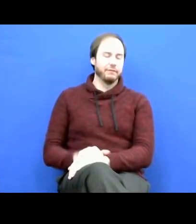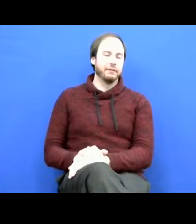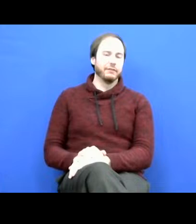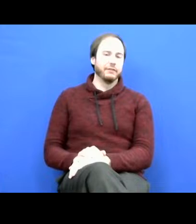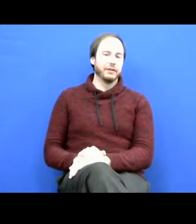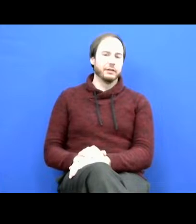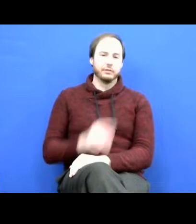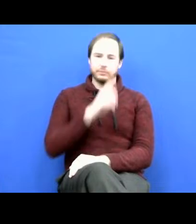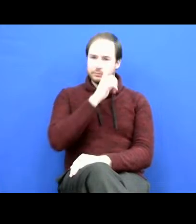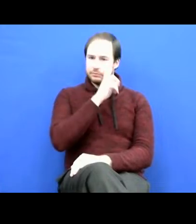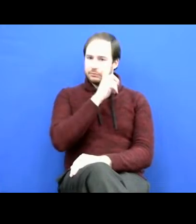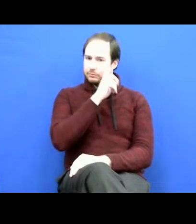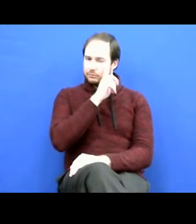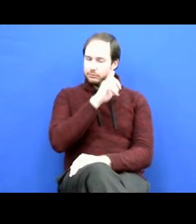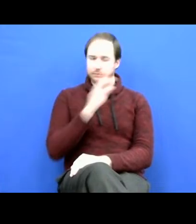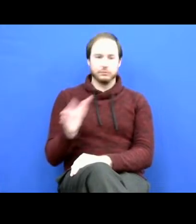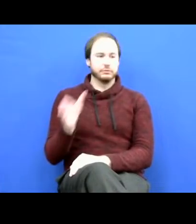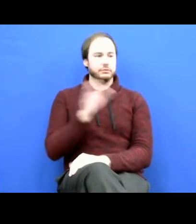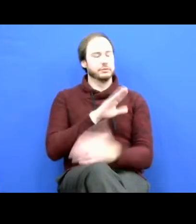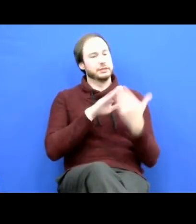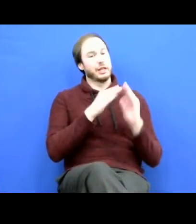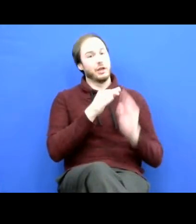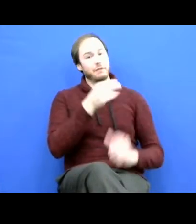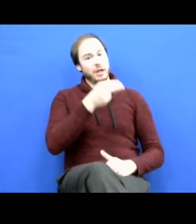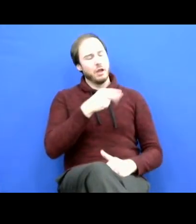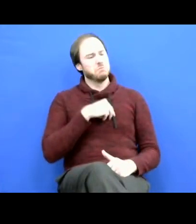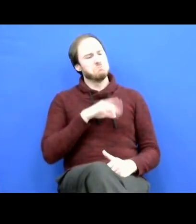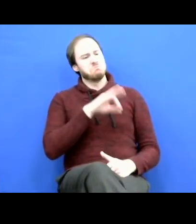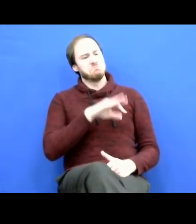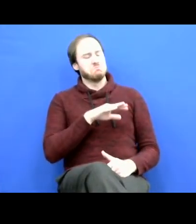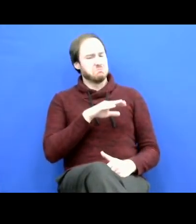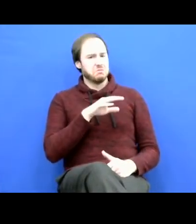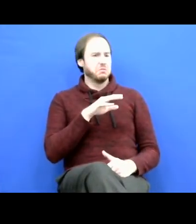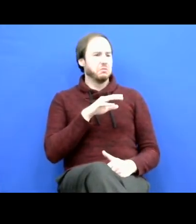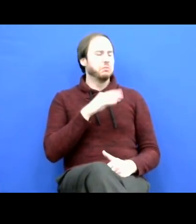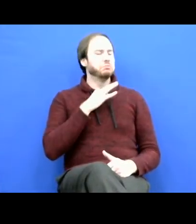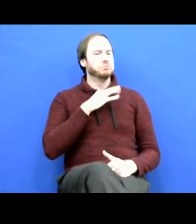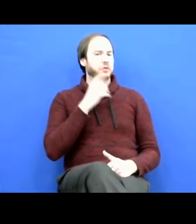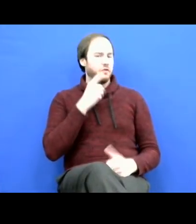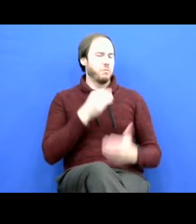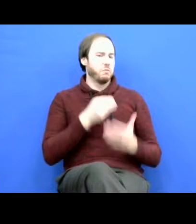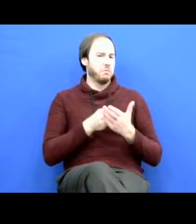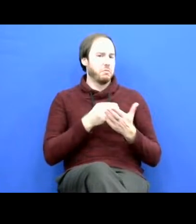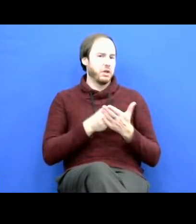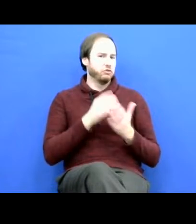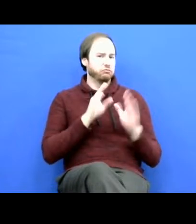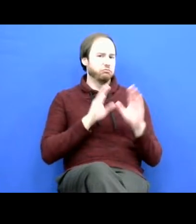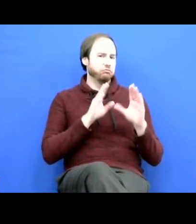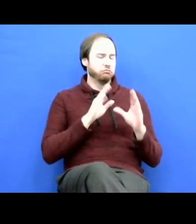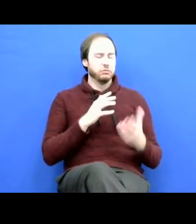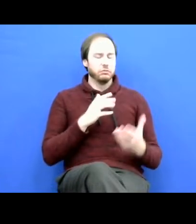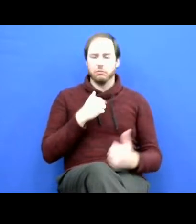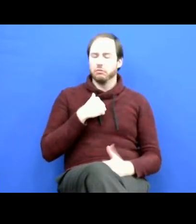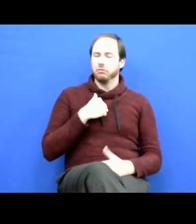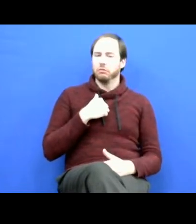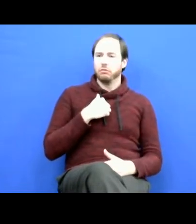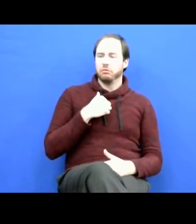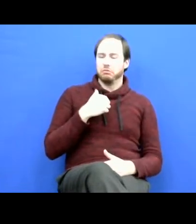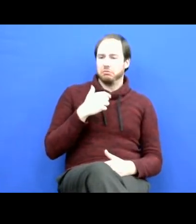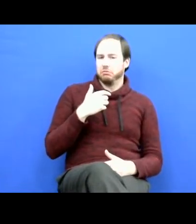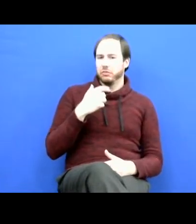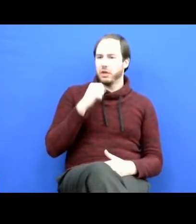With the town, I'm just putting it out there as a potential Sure. consideration. Like I said, I'll obviously not